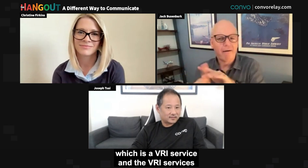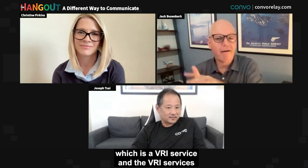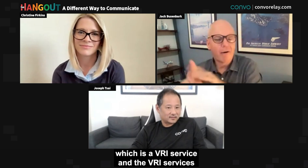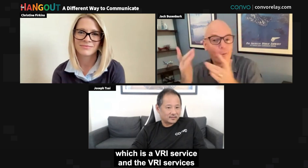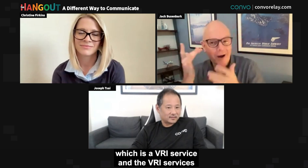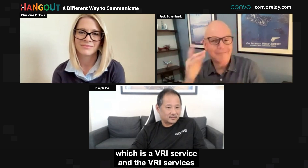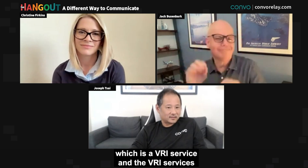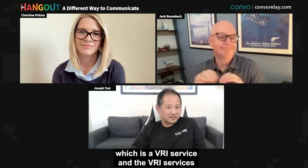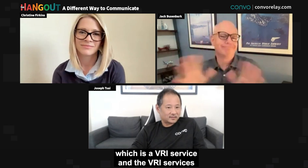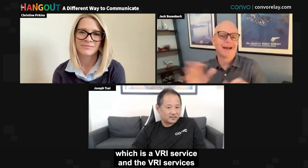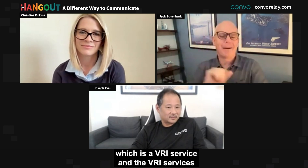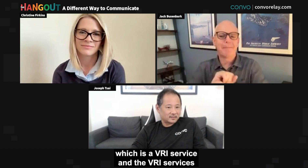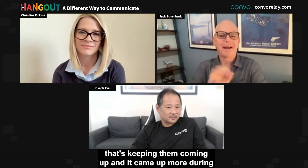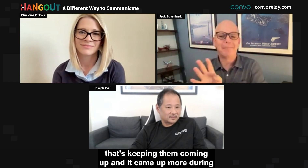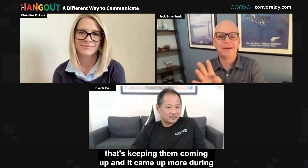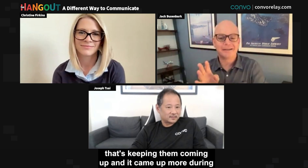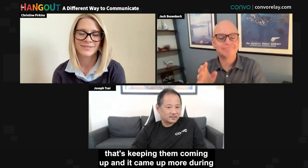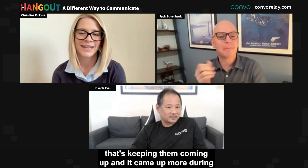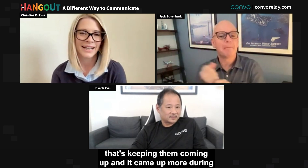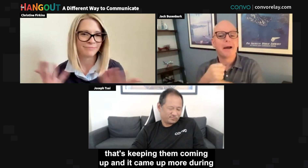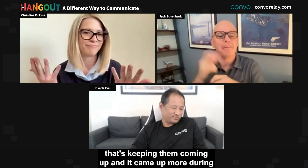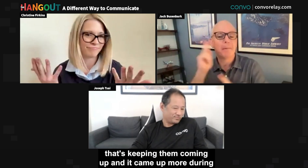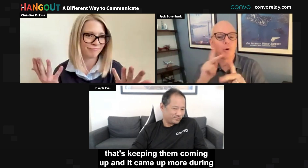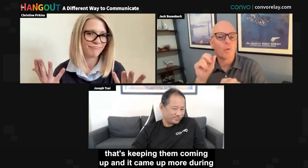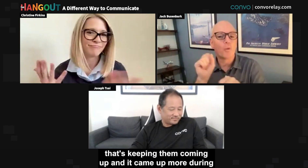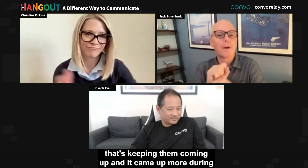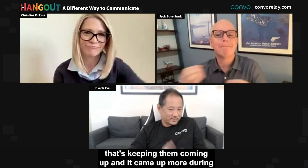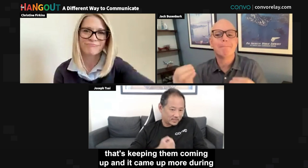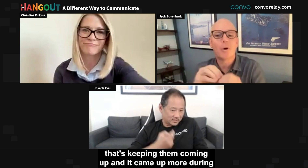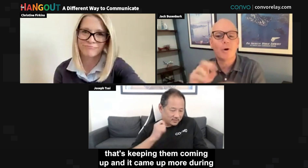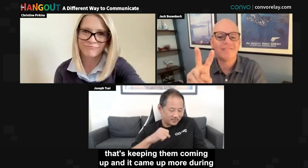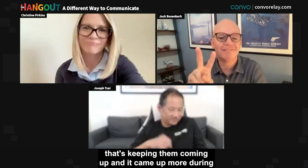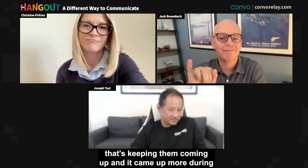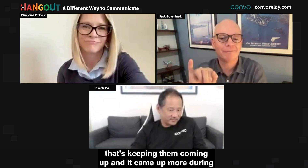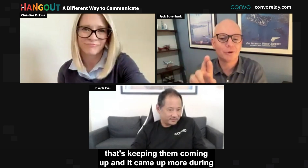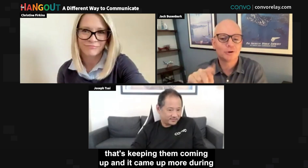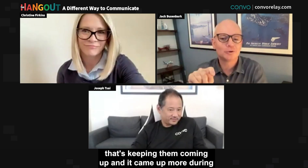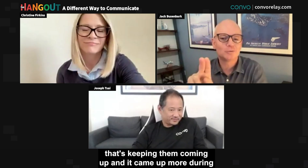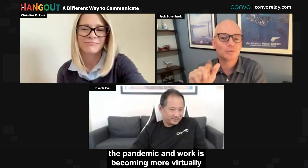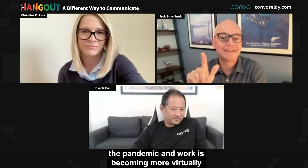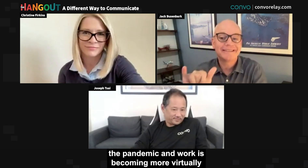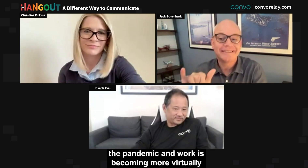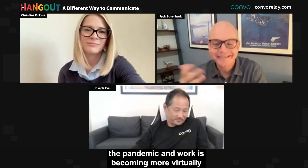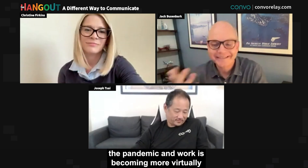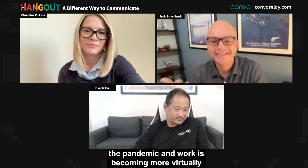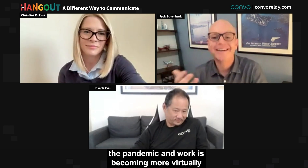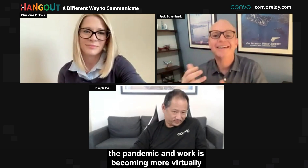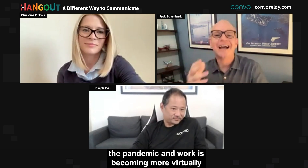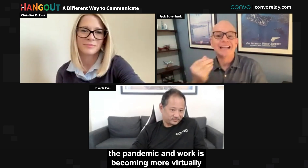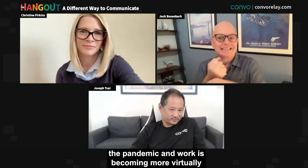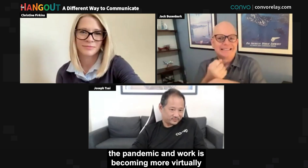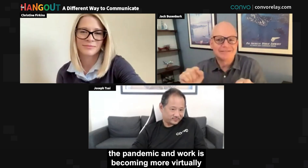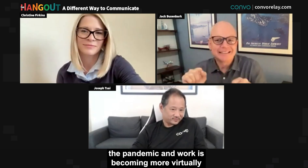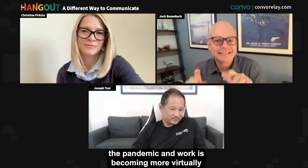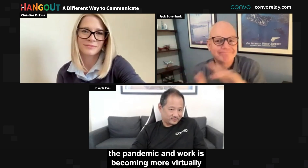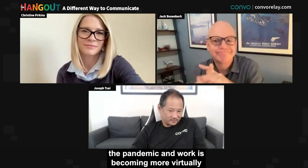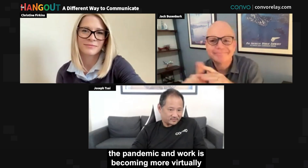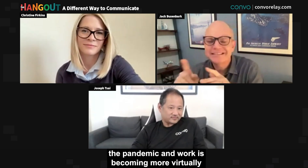the VRI service, and that's coming up, and it came up more during the pandemic, and work is